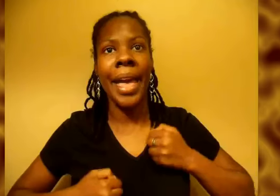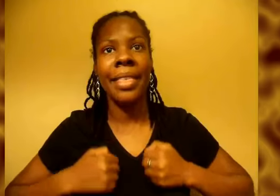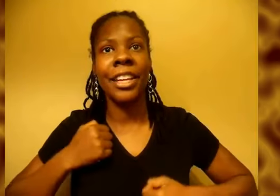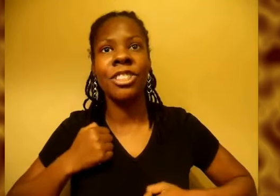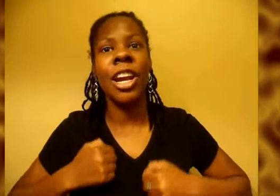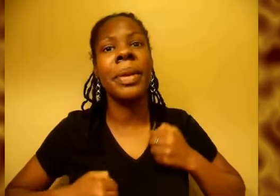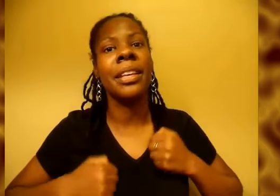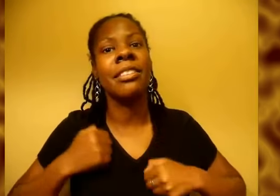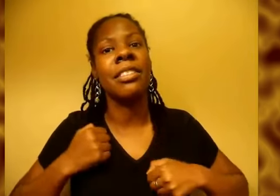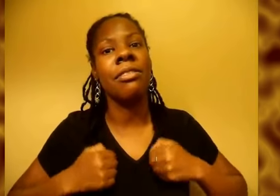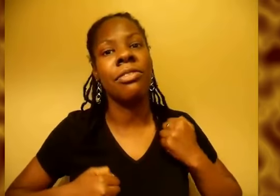Fast, like you're scrubbing yourself.